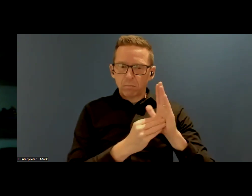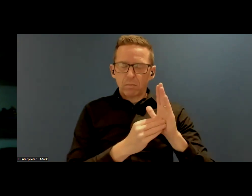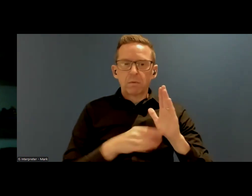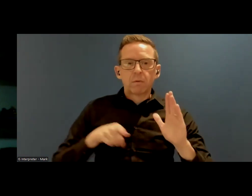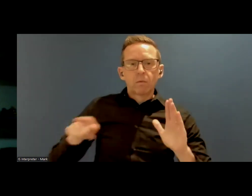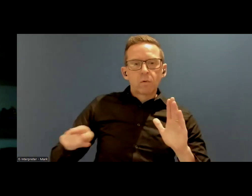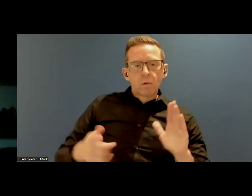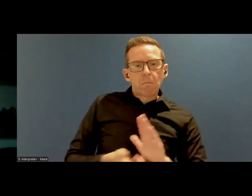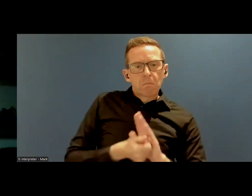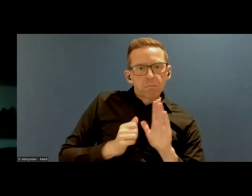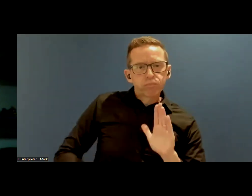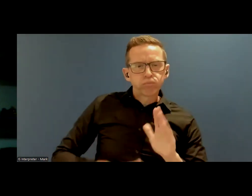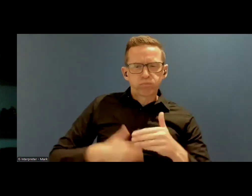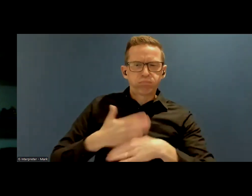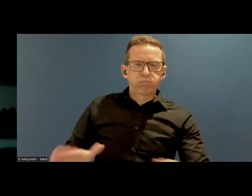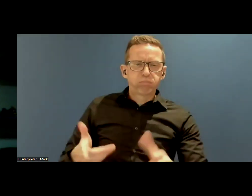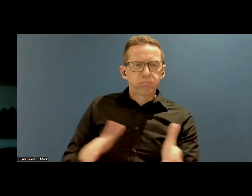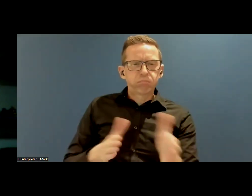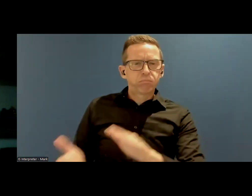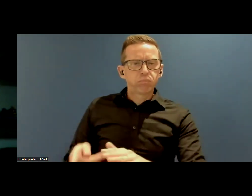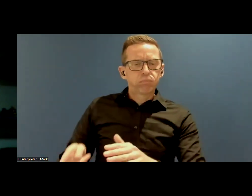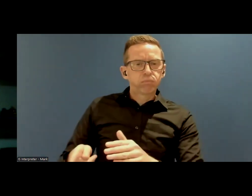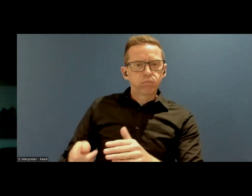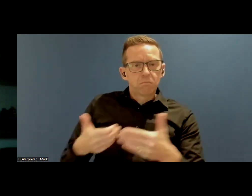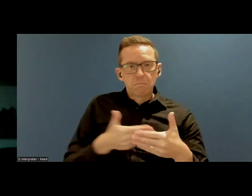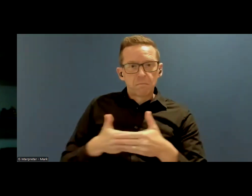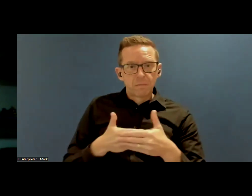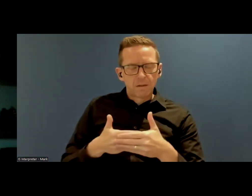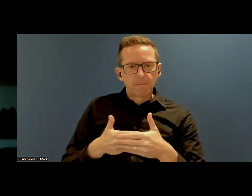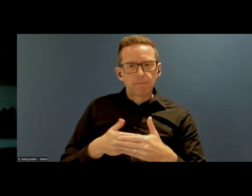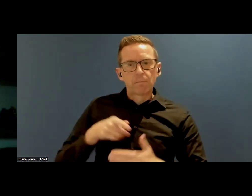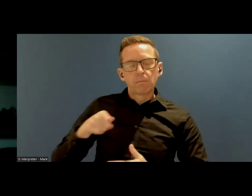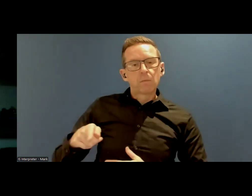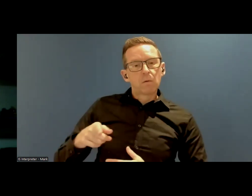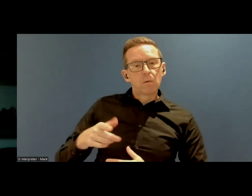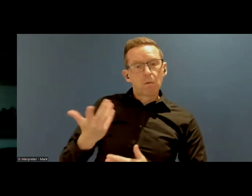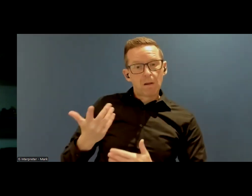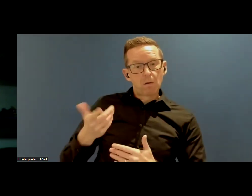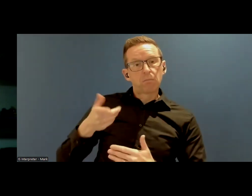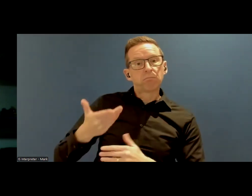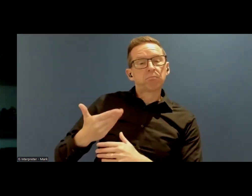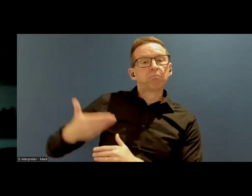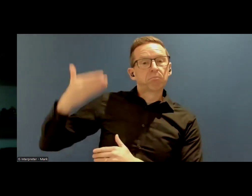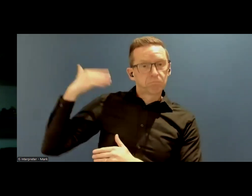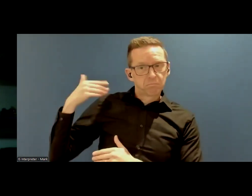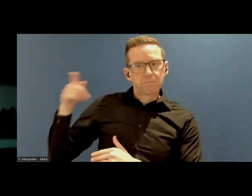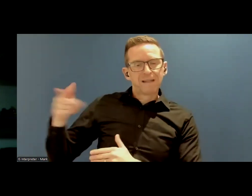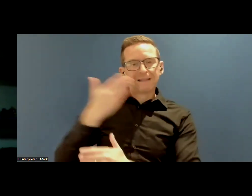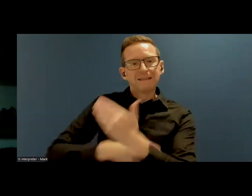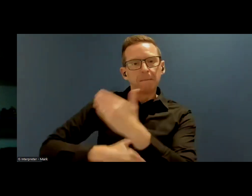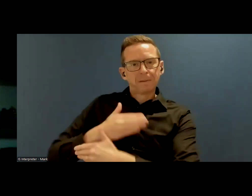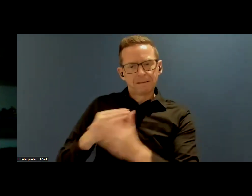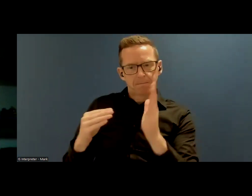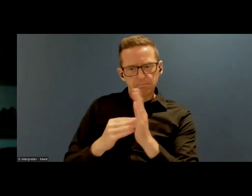did include, with a disability perspective, the abortion for women and girls